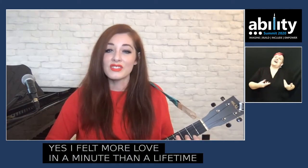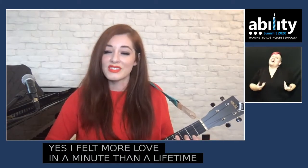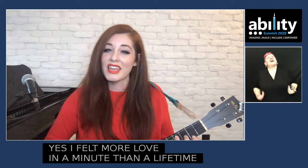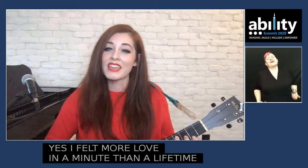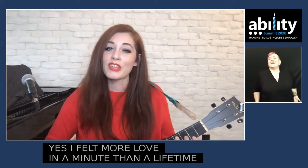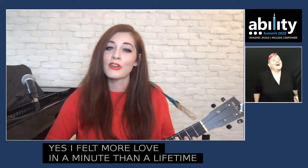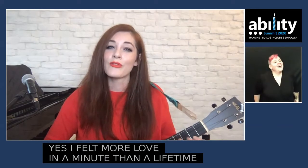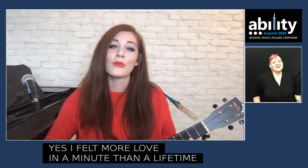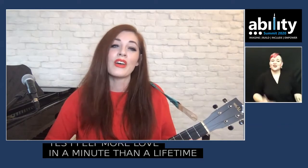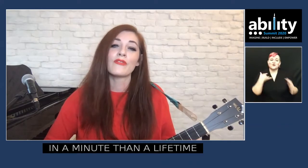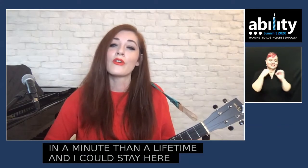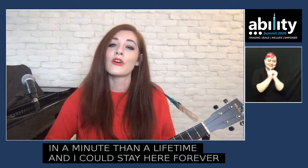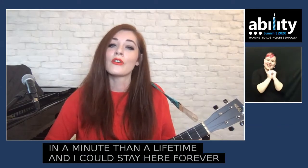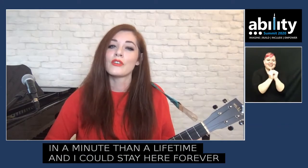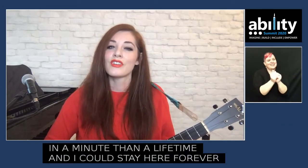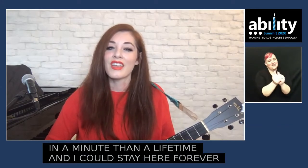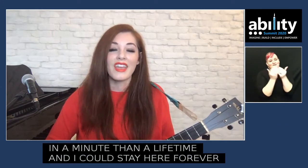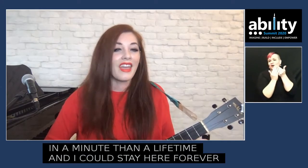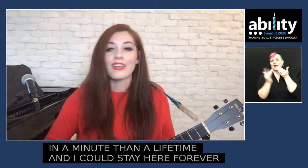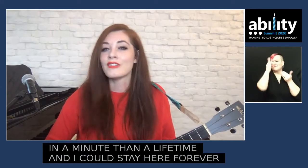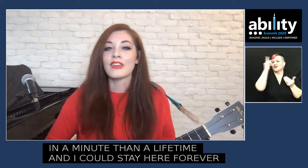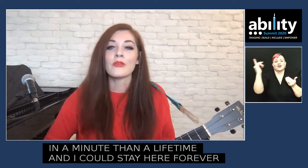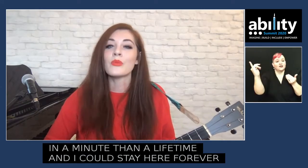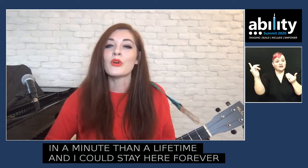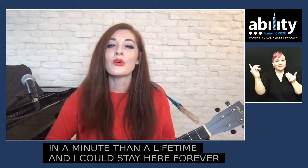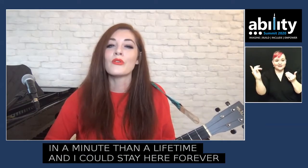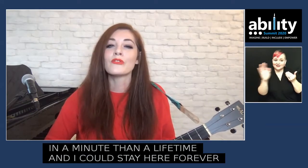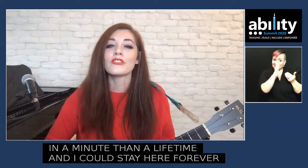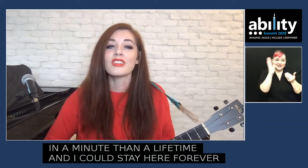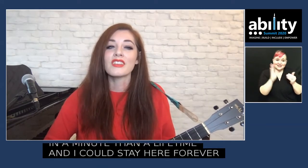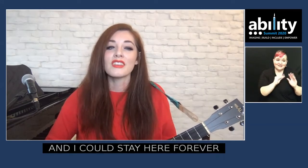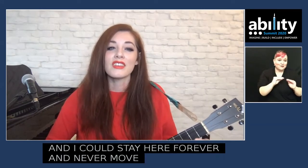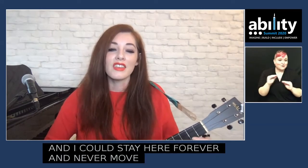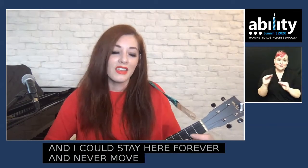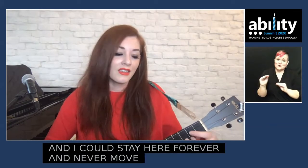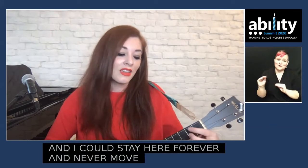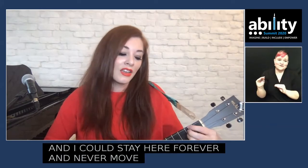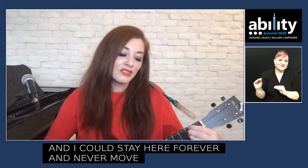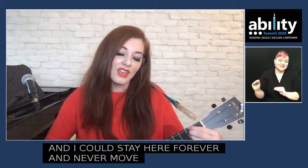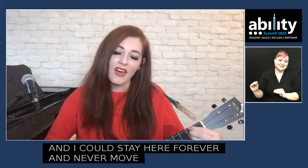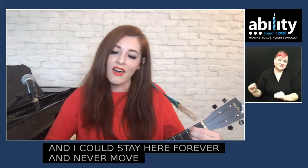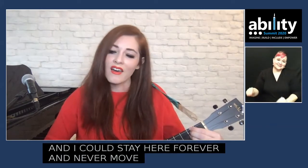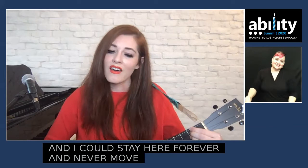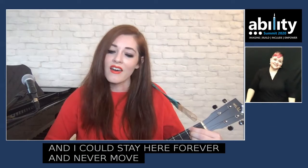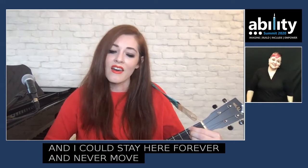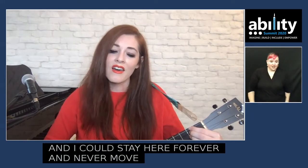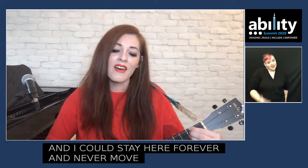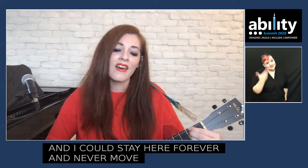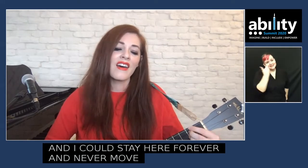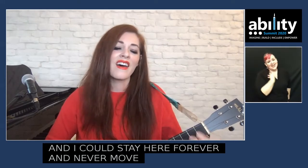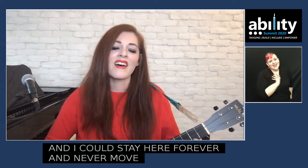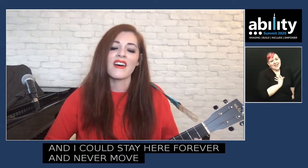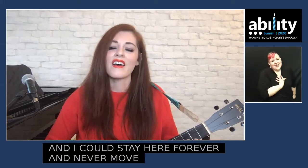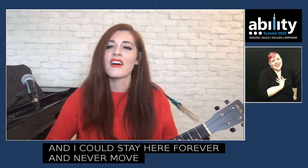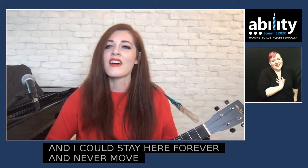I could stay here forever and never move. Yes, I